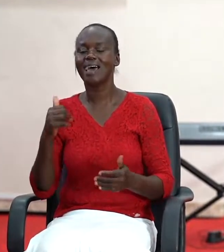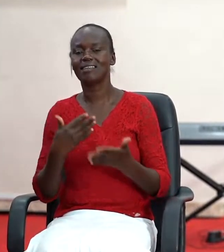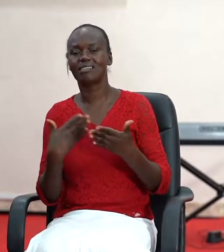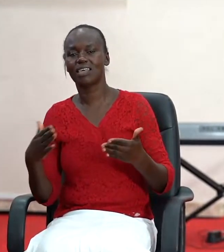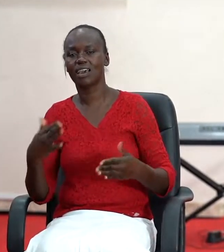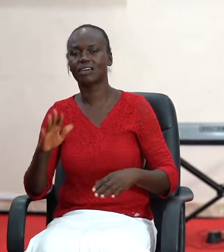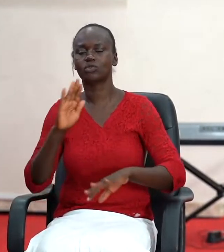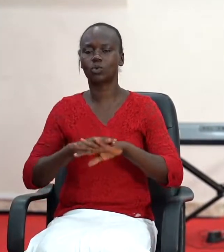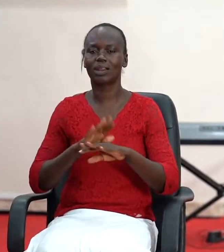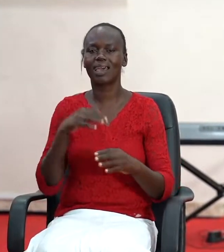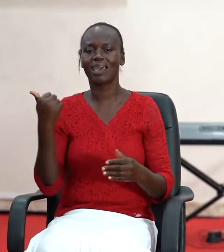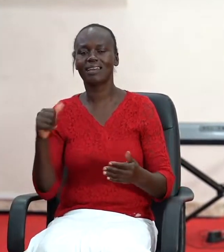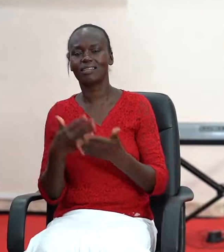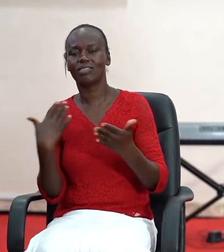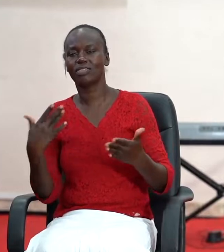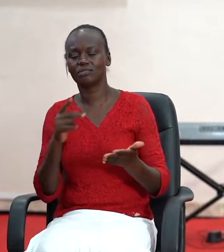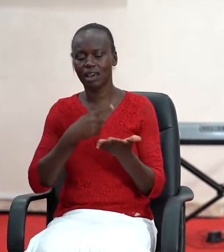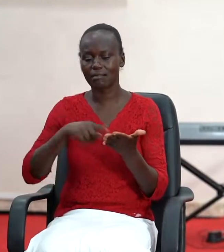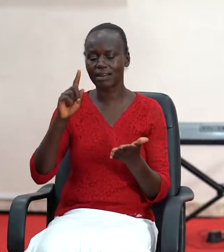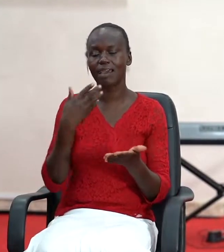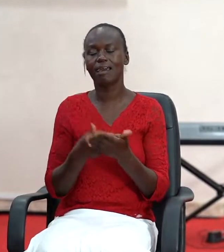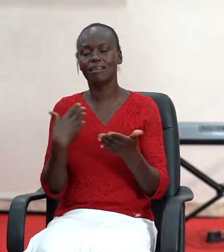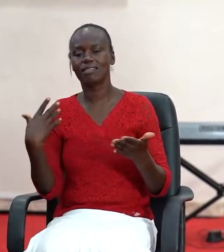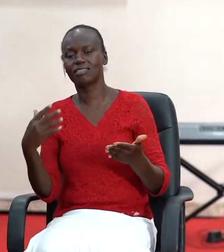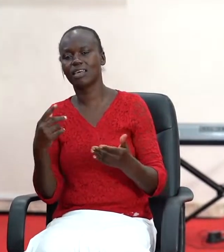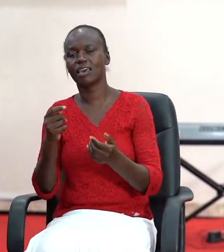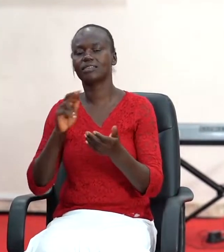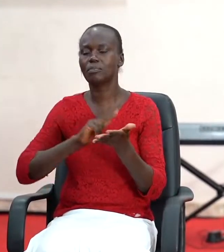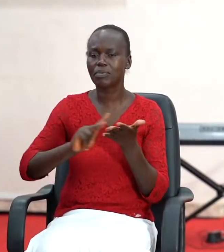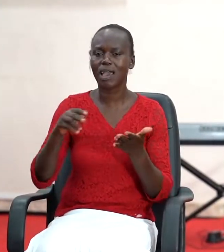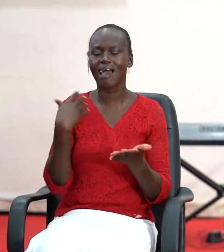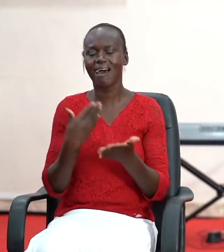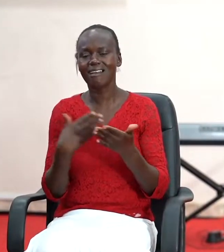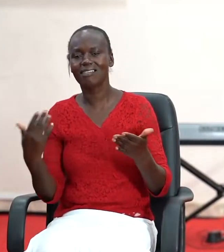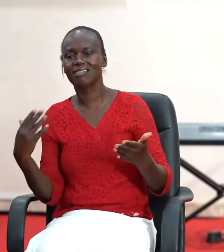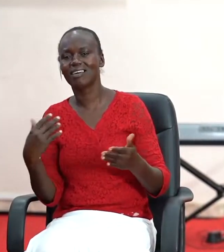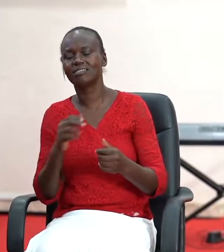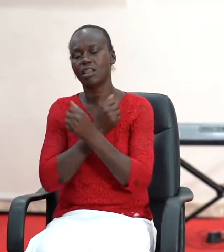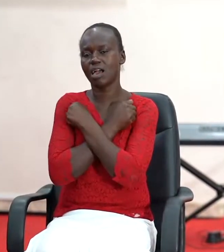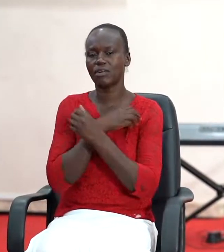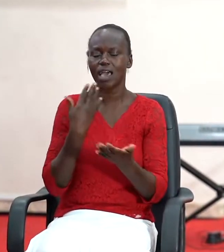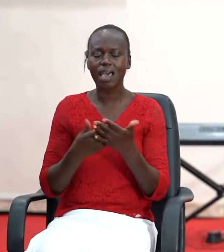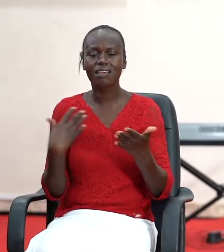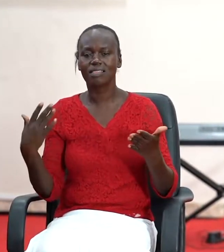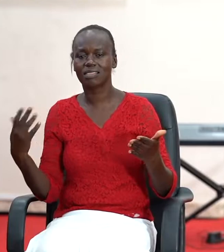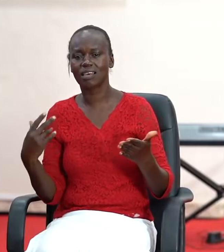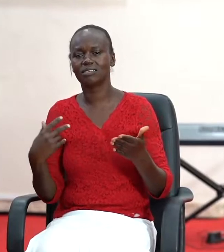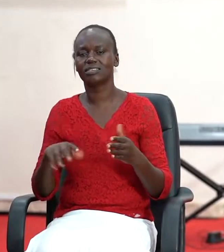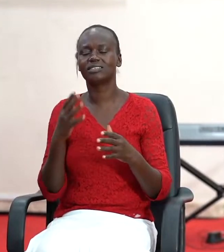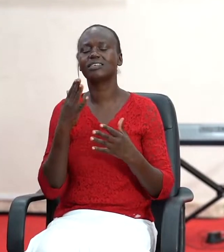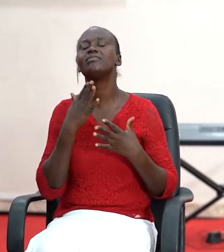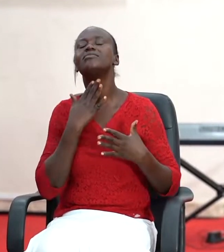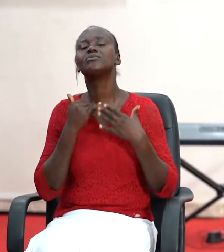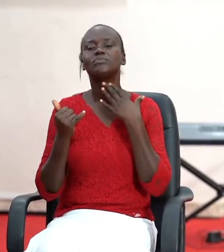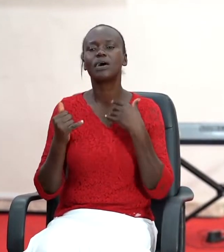right, whatever is pure, whatever is lovely, whatever is admirable, if anything is excellent